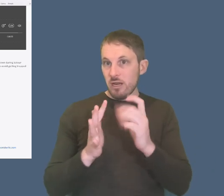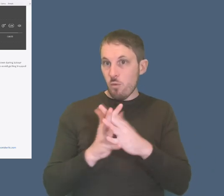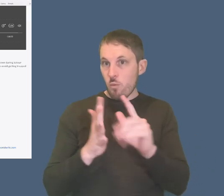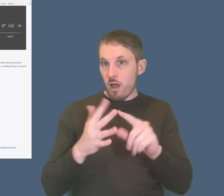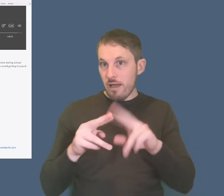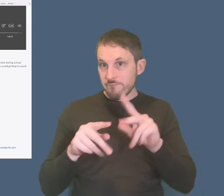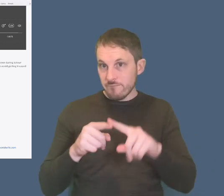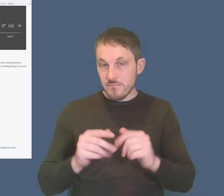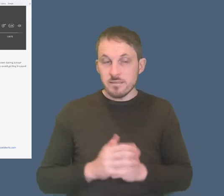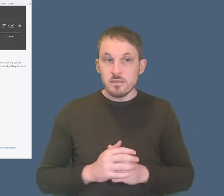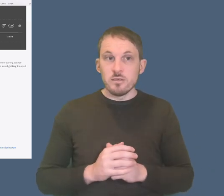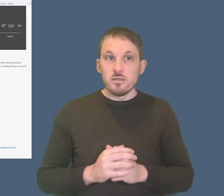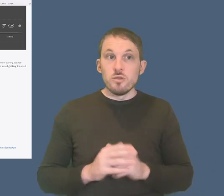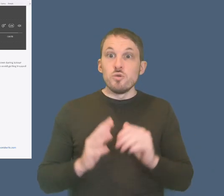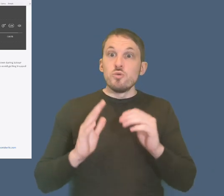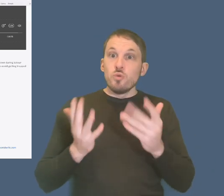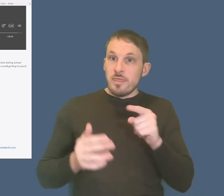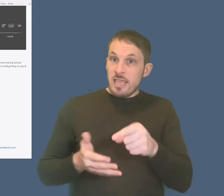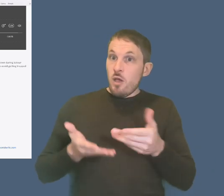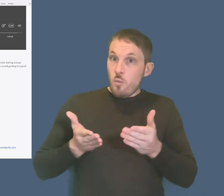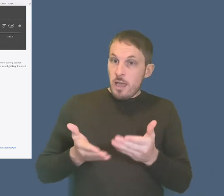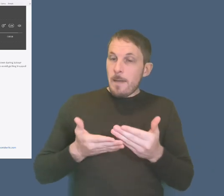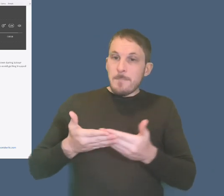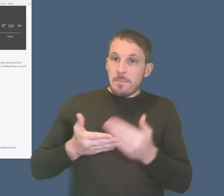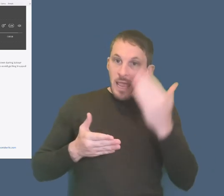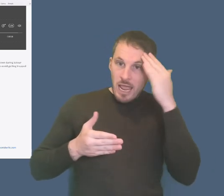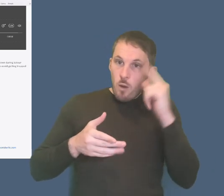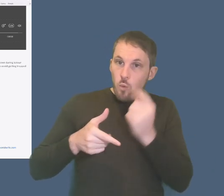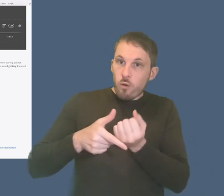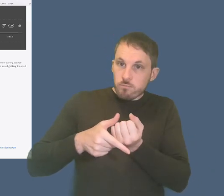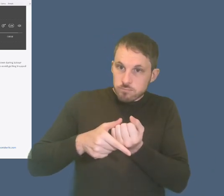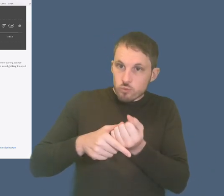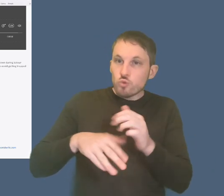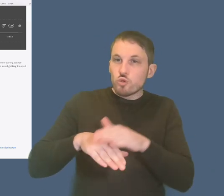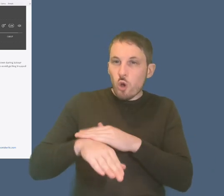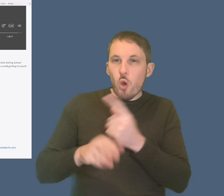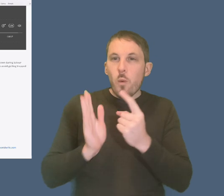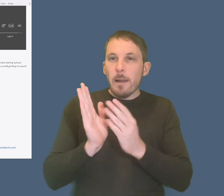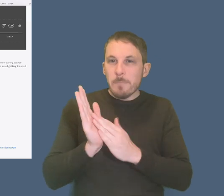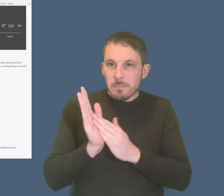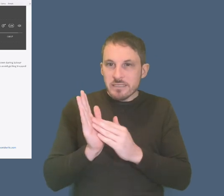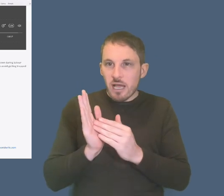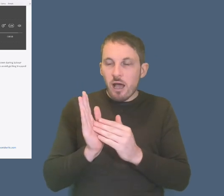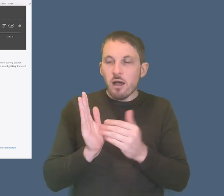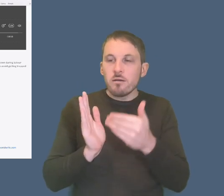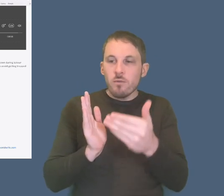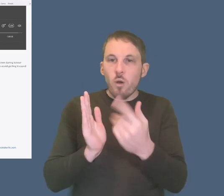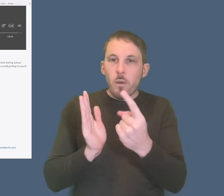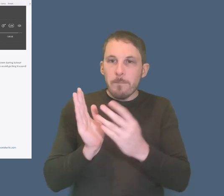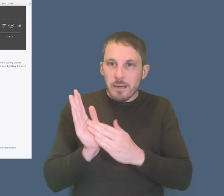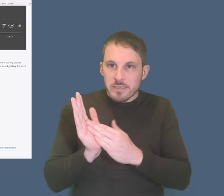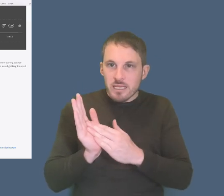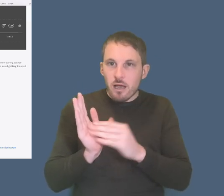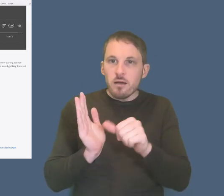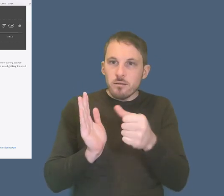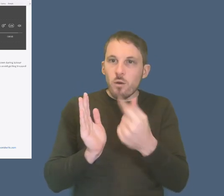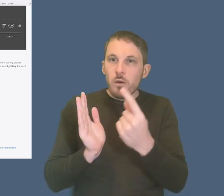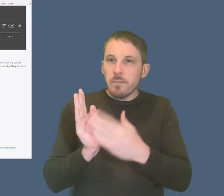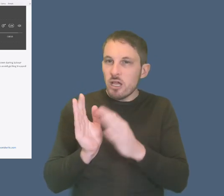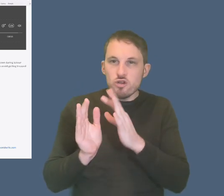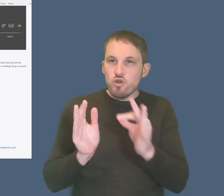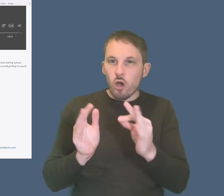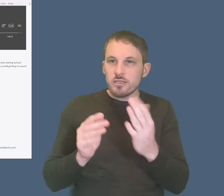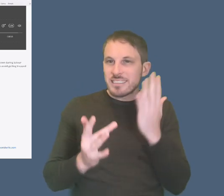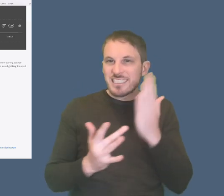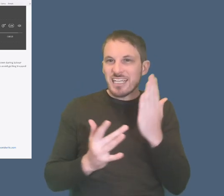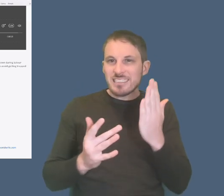this way, the baby's head would come out slowly, millimeter by millimeter, with no sudden explosive force.